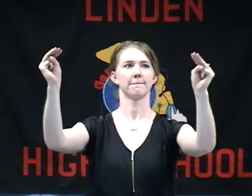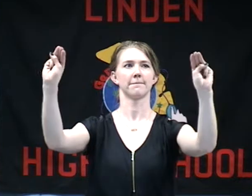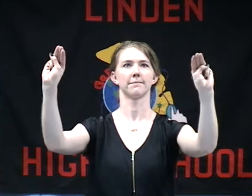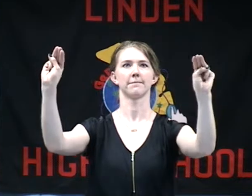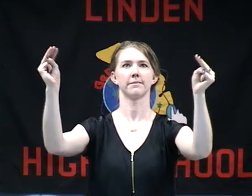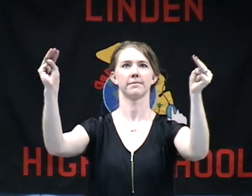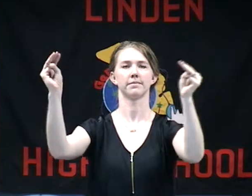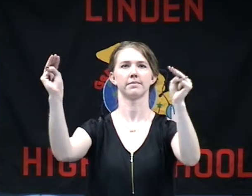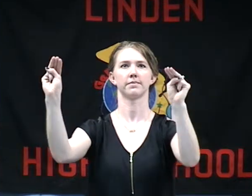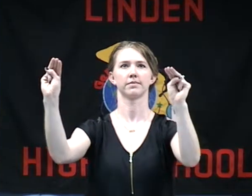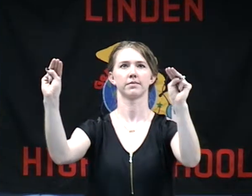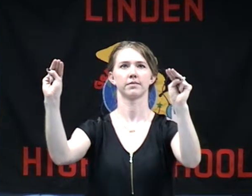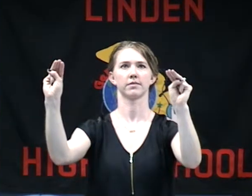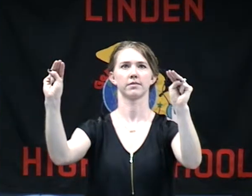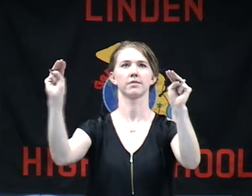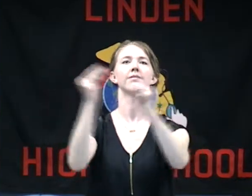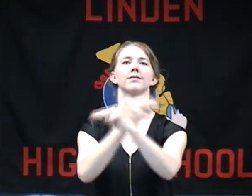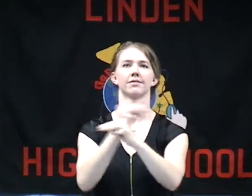Yeah, that's it too.